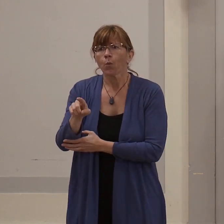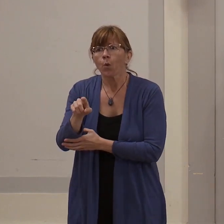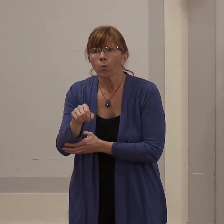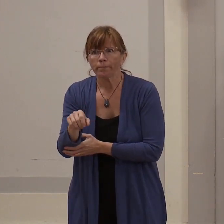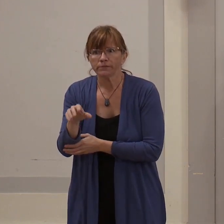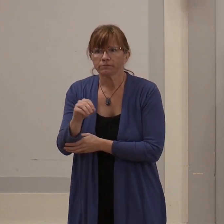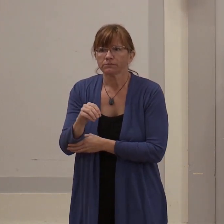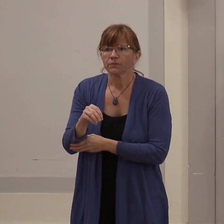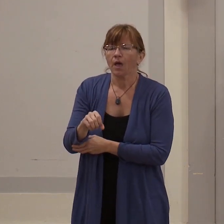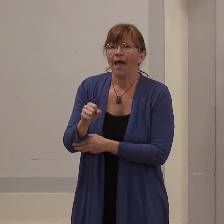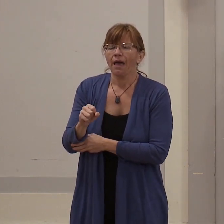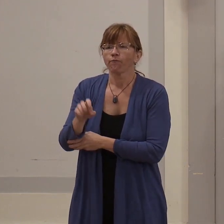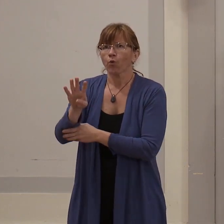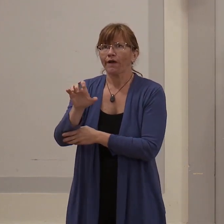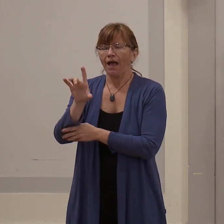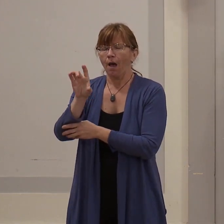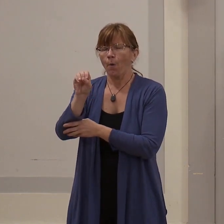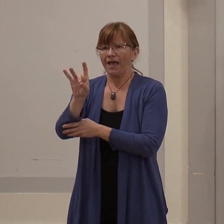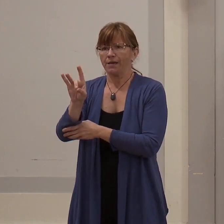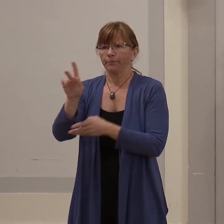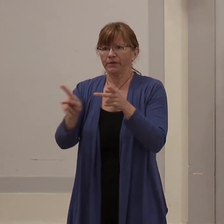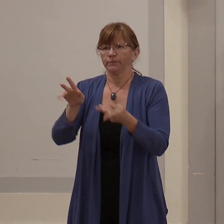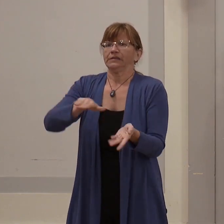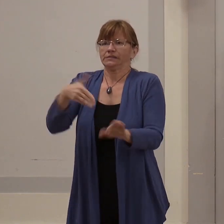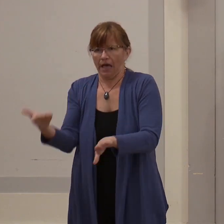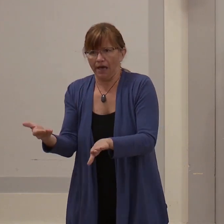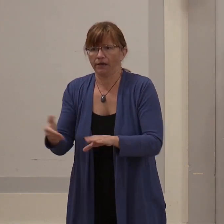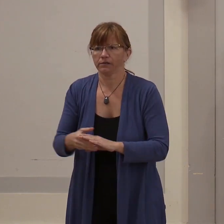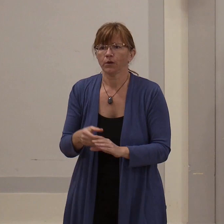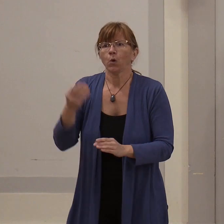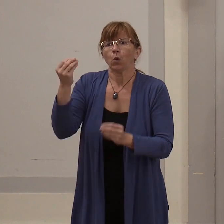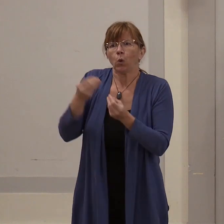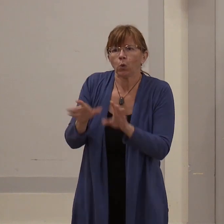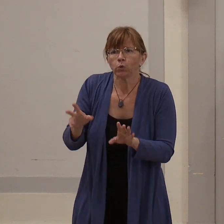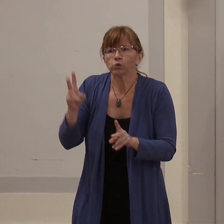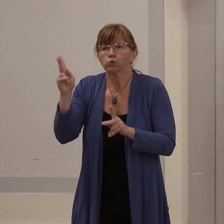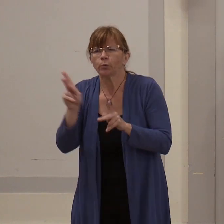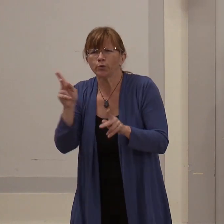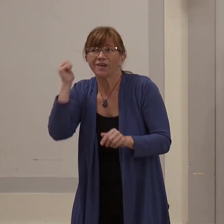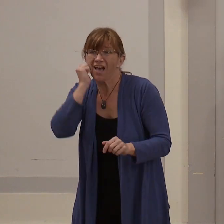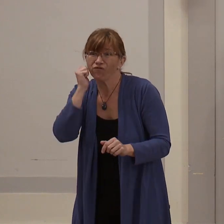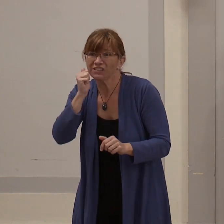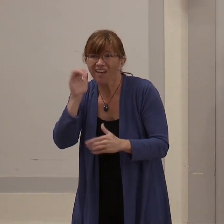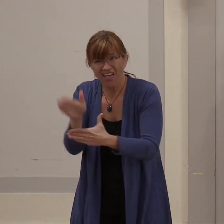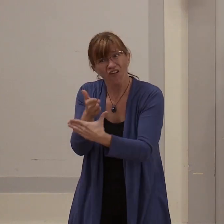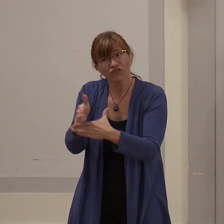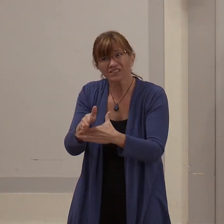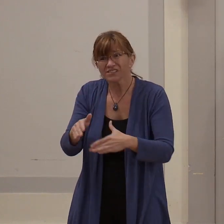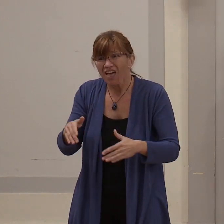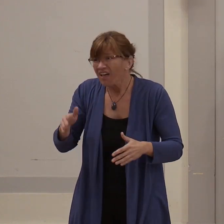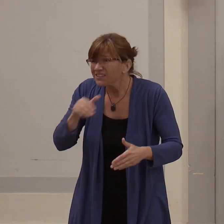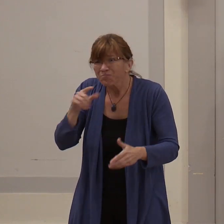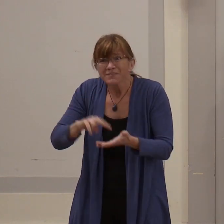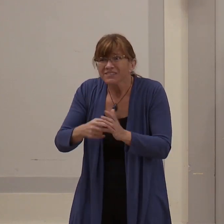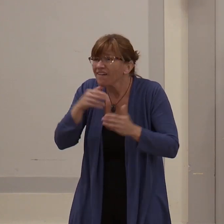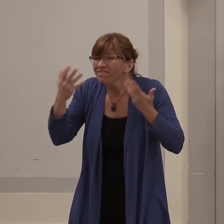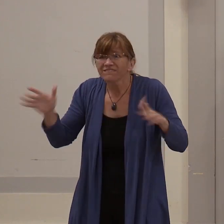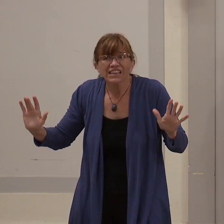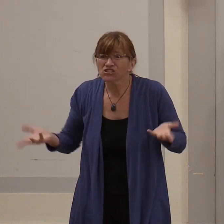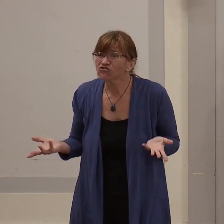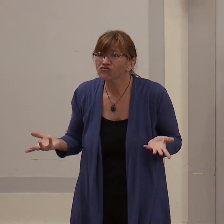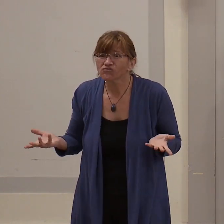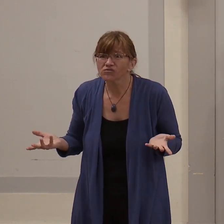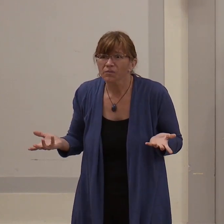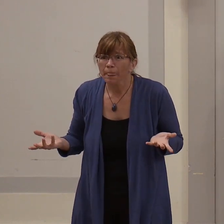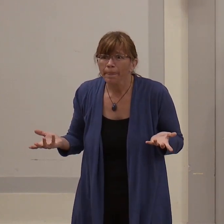We are losing 2 a day. This is not over. We are a long way from this being over. And in particular, you've heard us